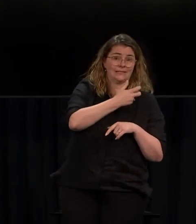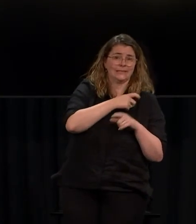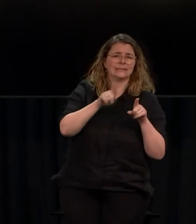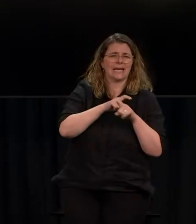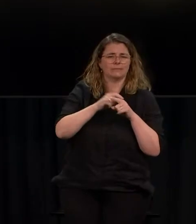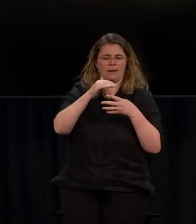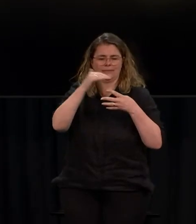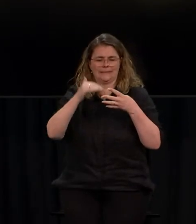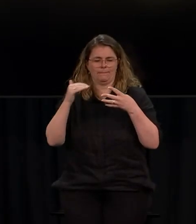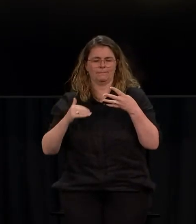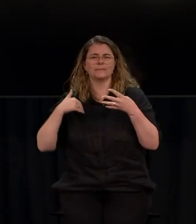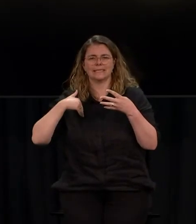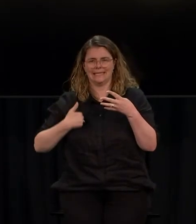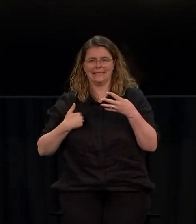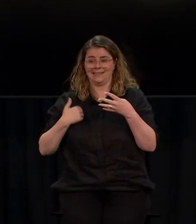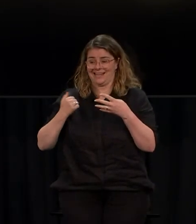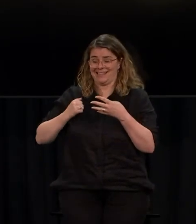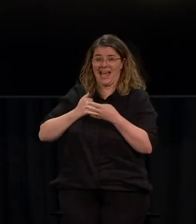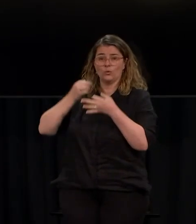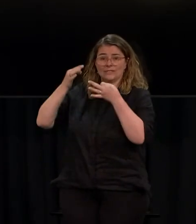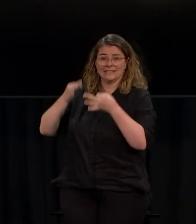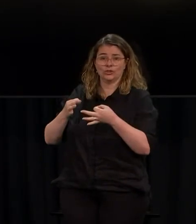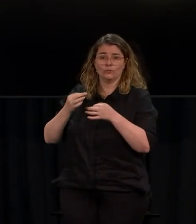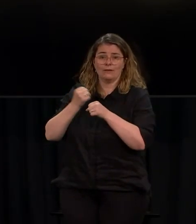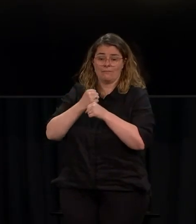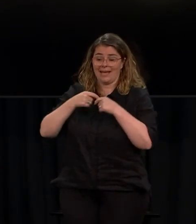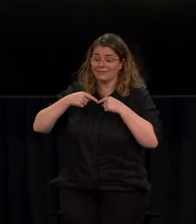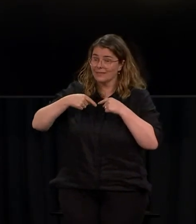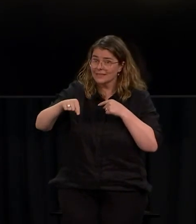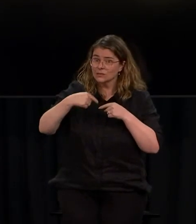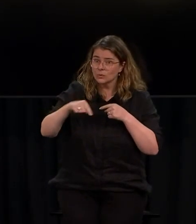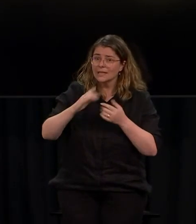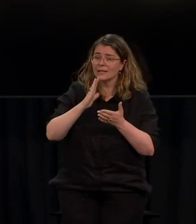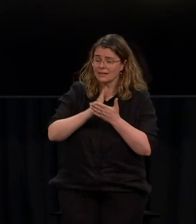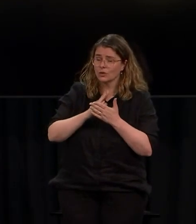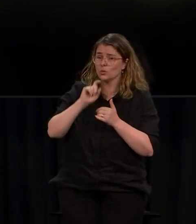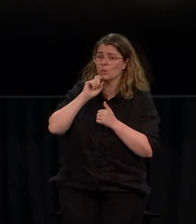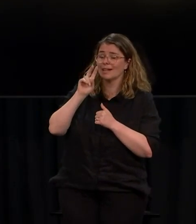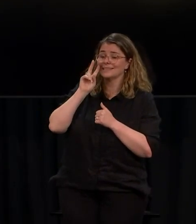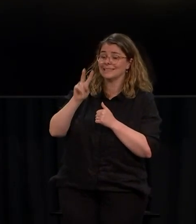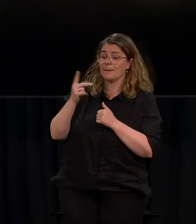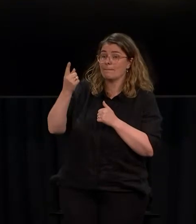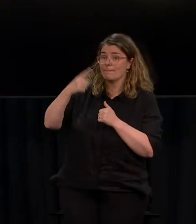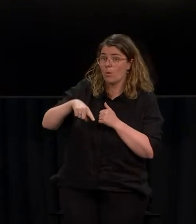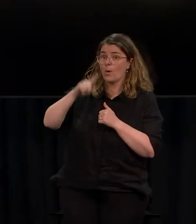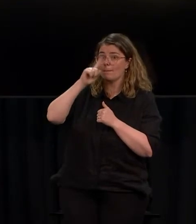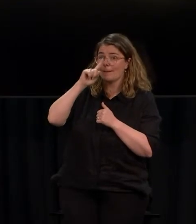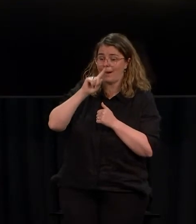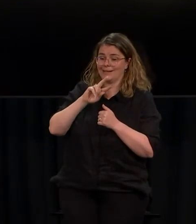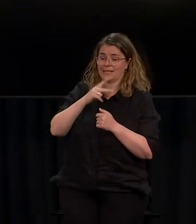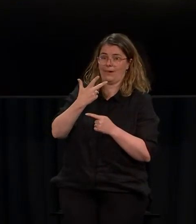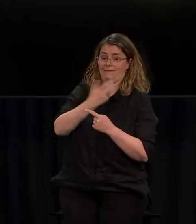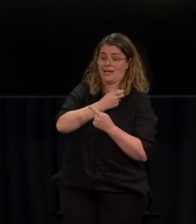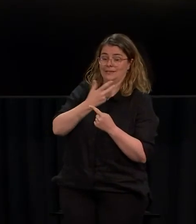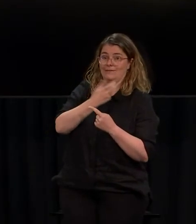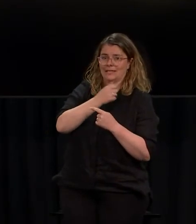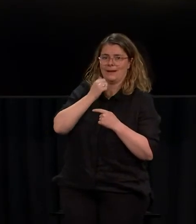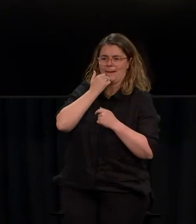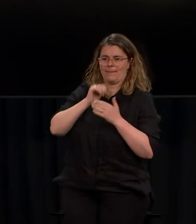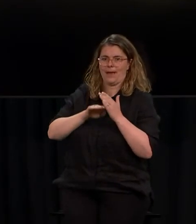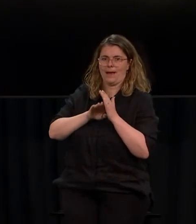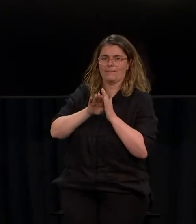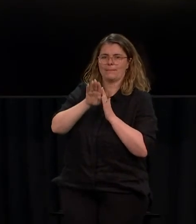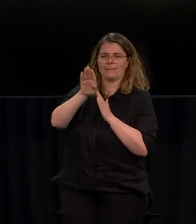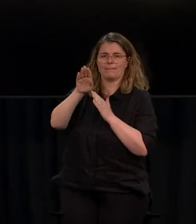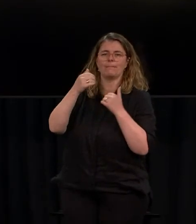move forward. And that's what those decisions do today. Over the next week, you will see more people double vaccinated, and that means